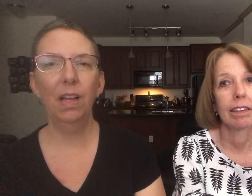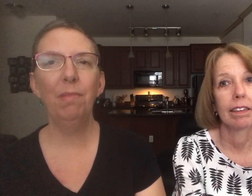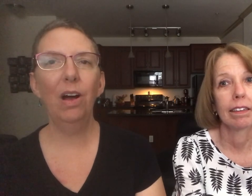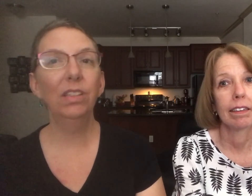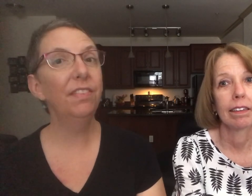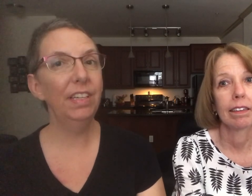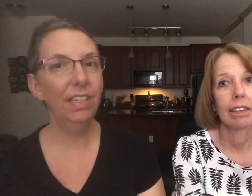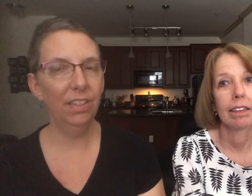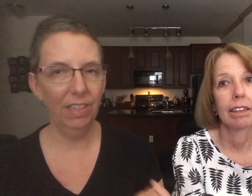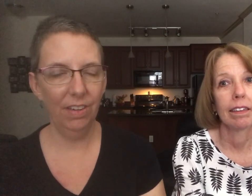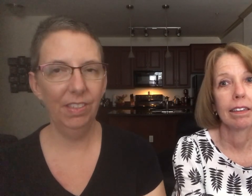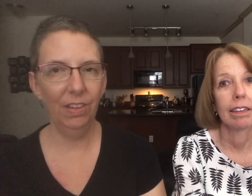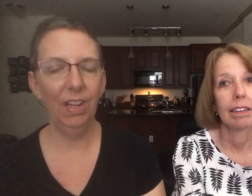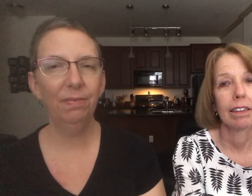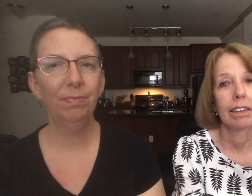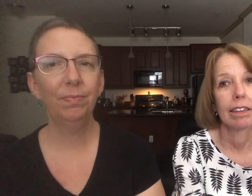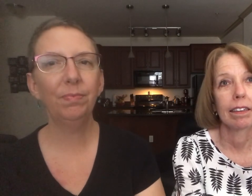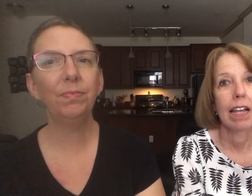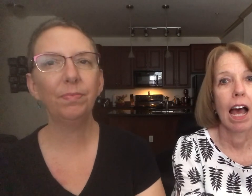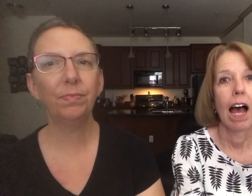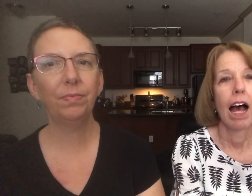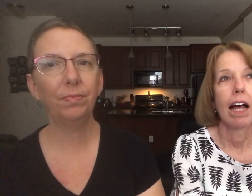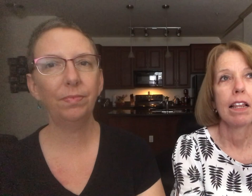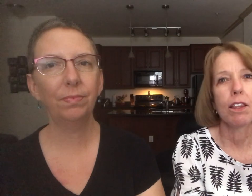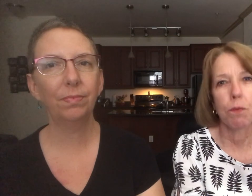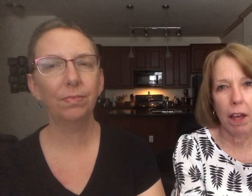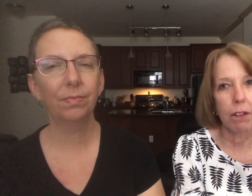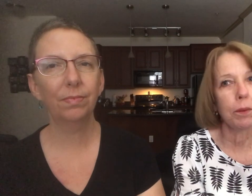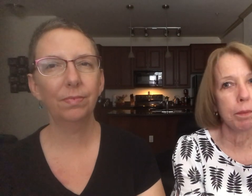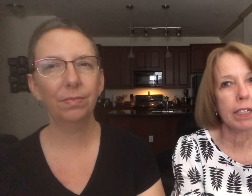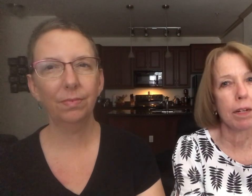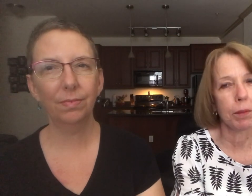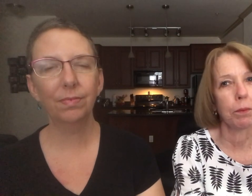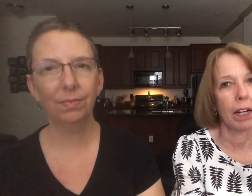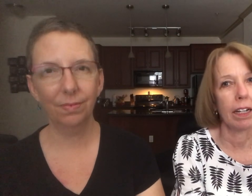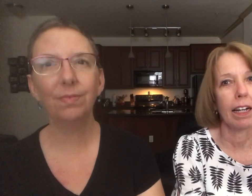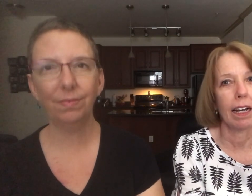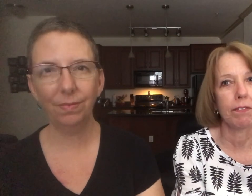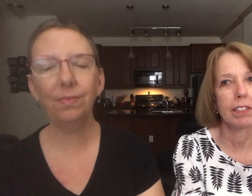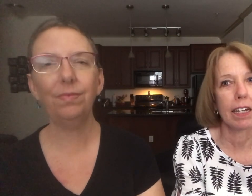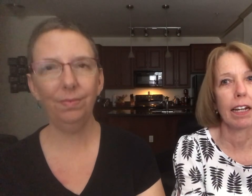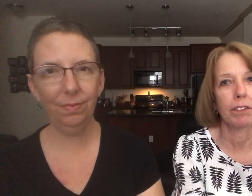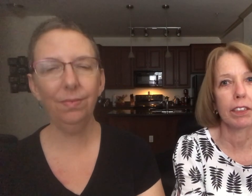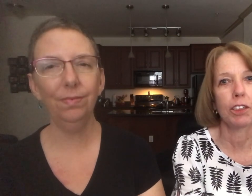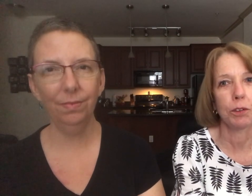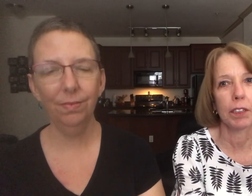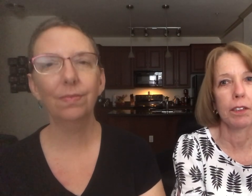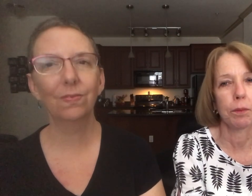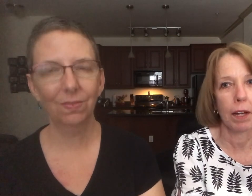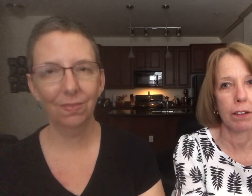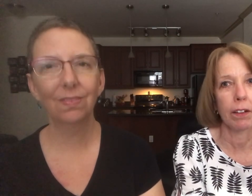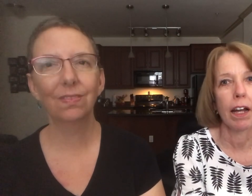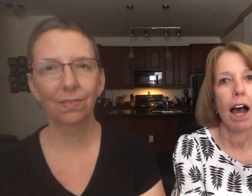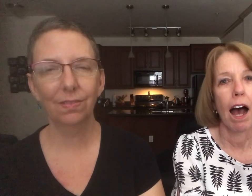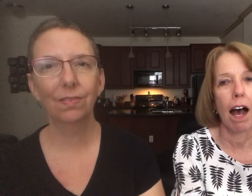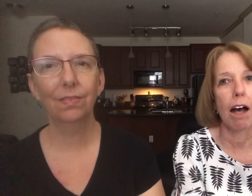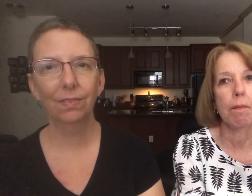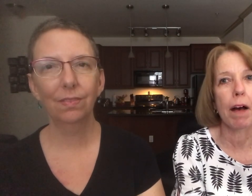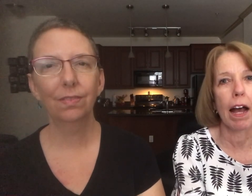about living here in Arizona? The weather would be number one. I have to say I really enjoy the weather. I